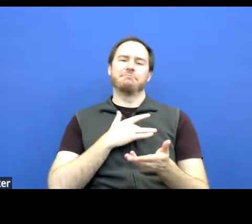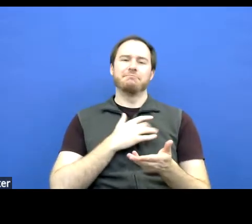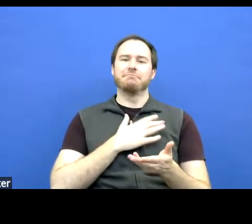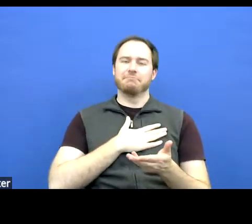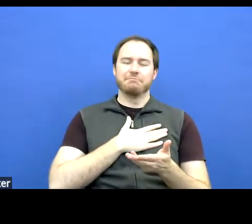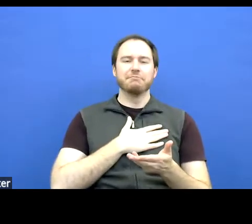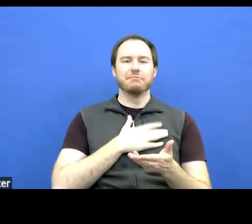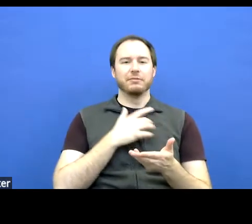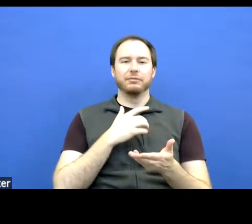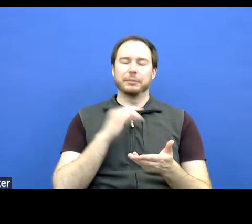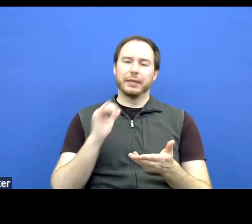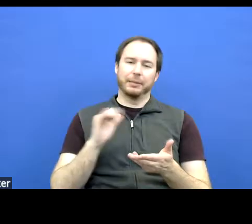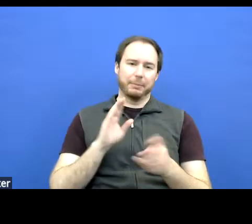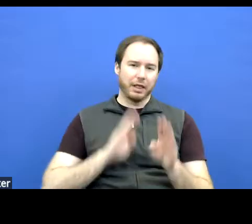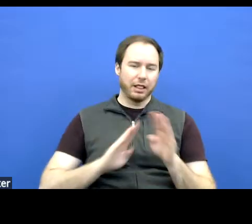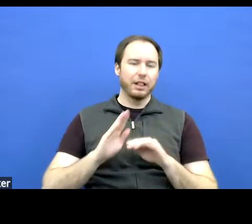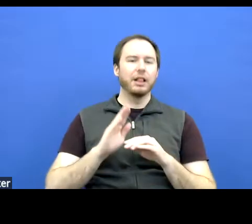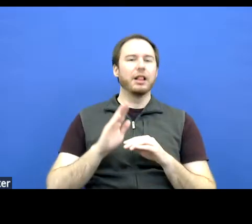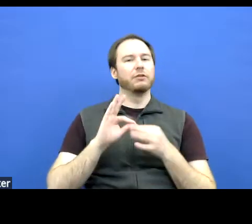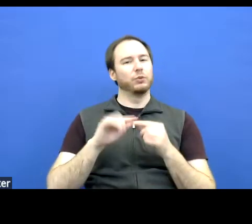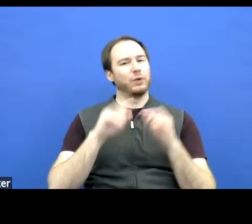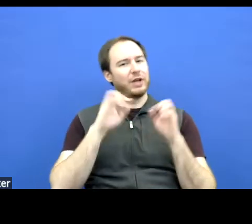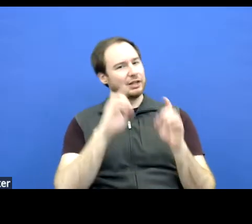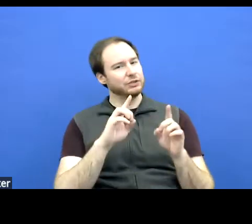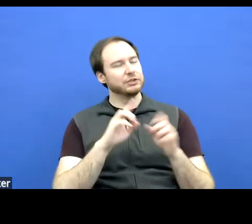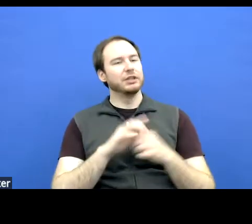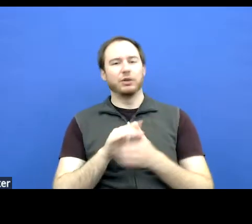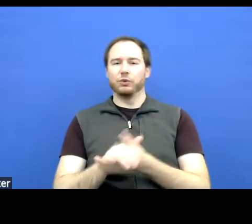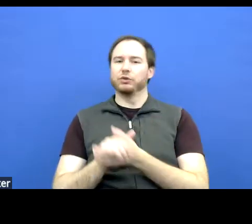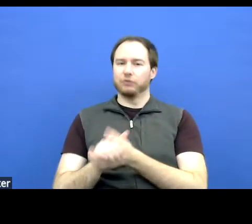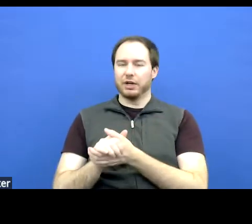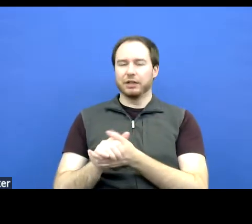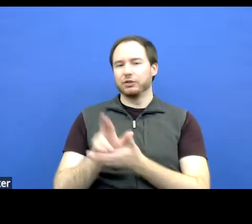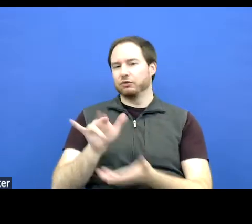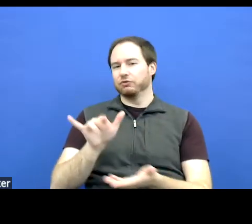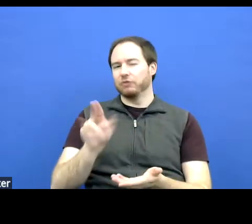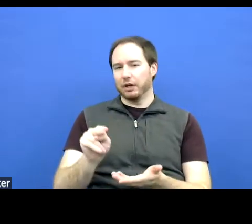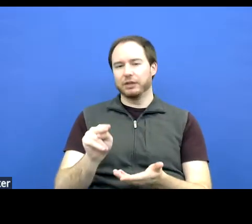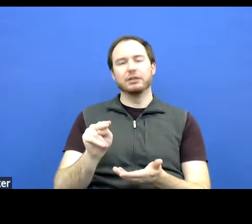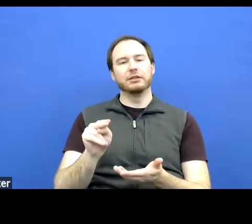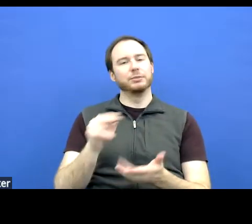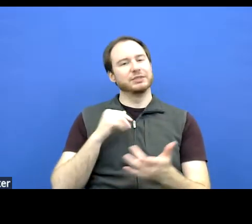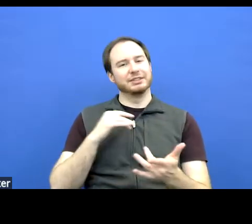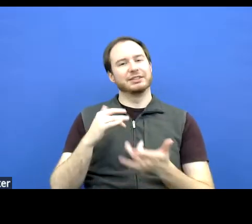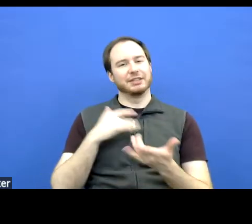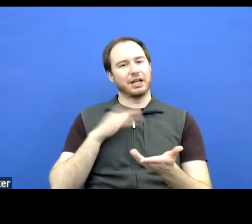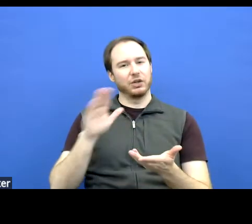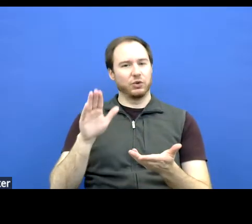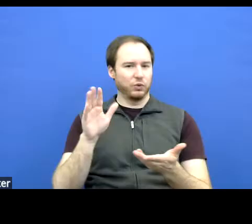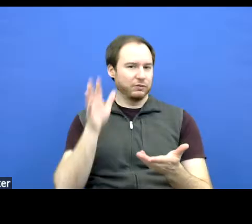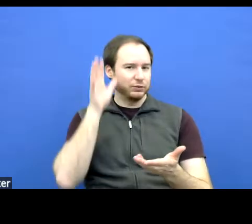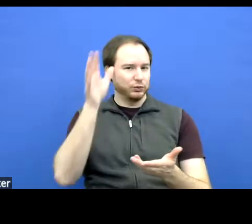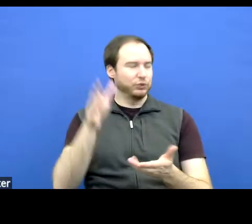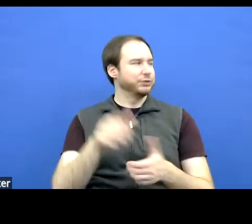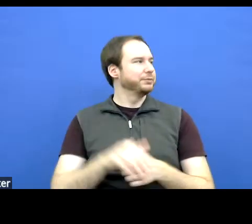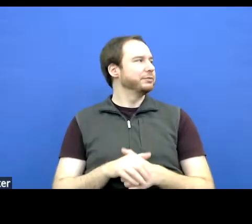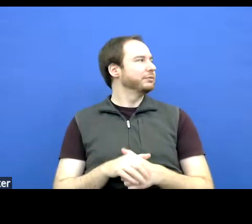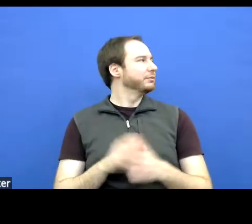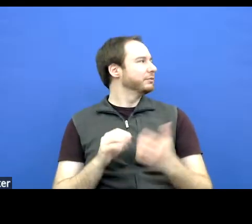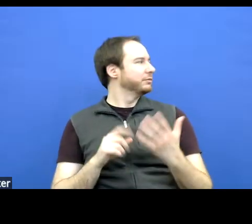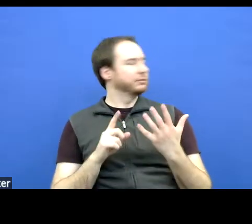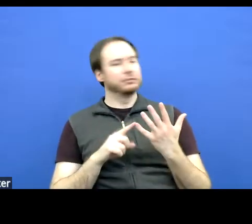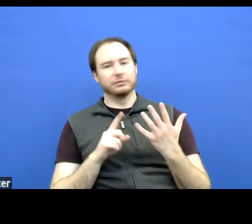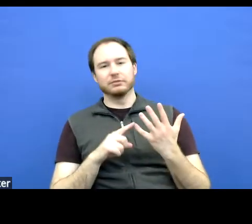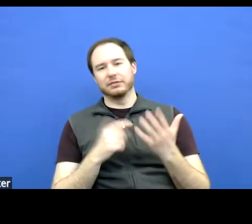about biology and education. Congratulations, Ryan. I'm excited to see where he goes. And I'd like